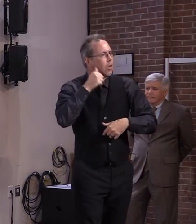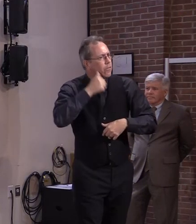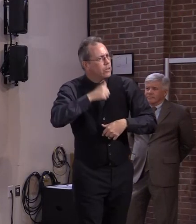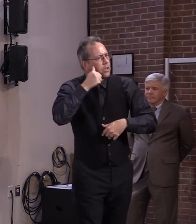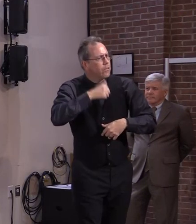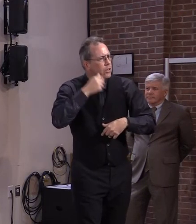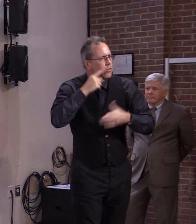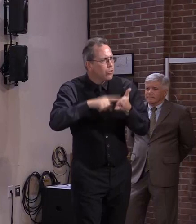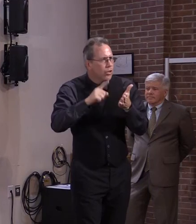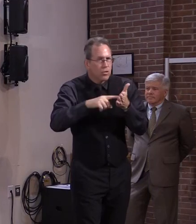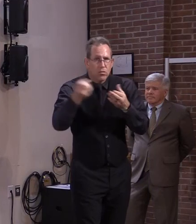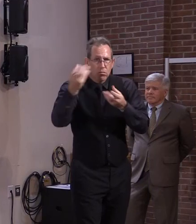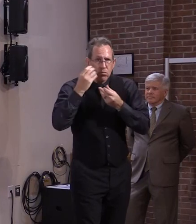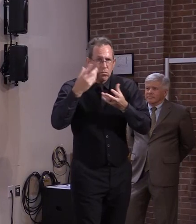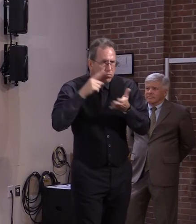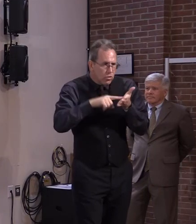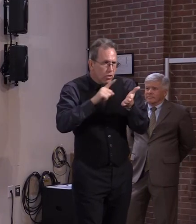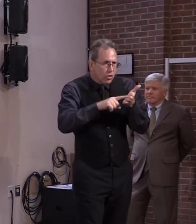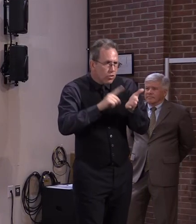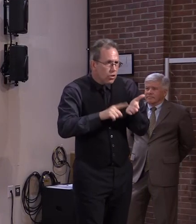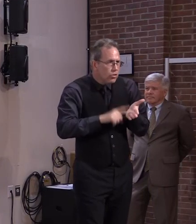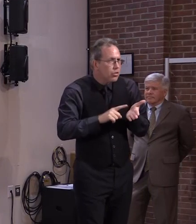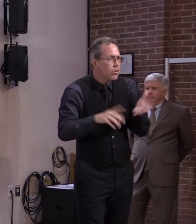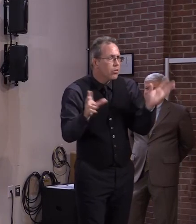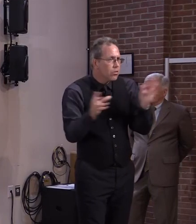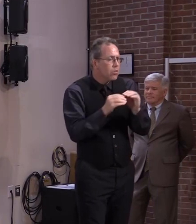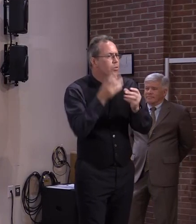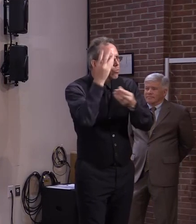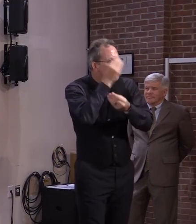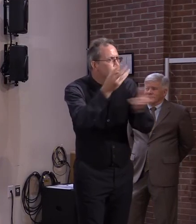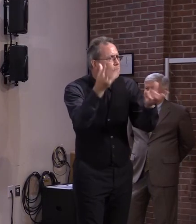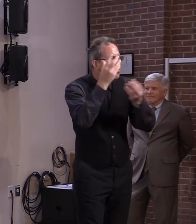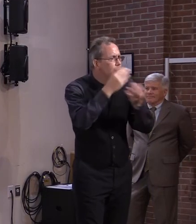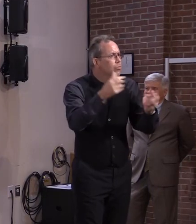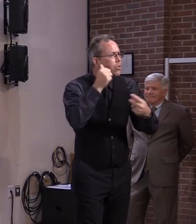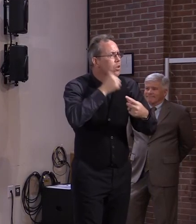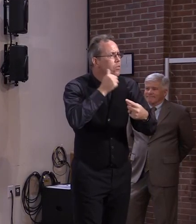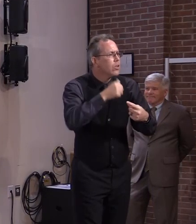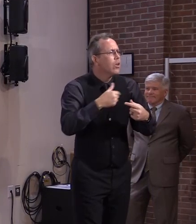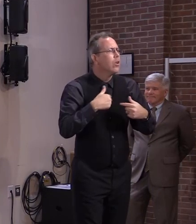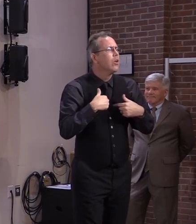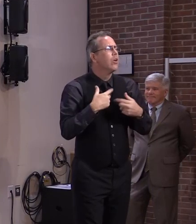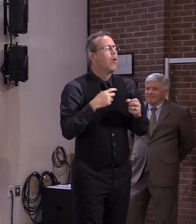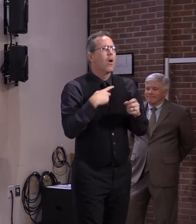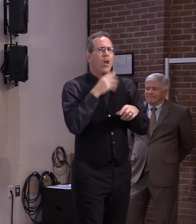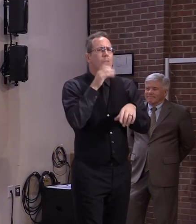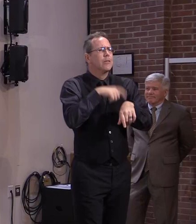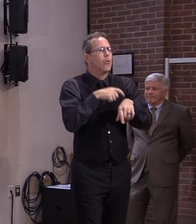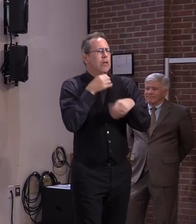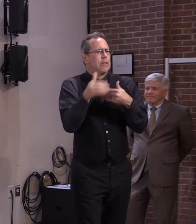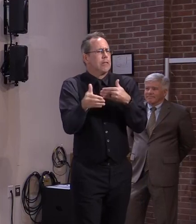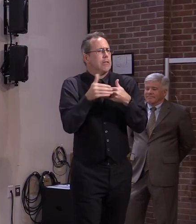can, but you certainly want to build in a little time to make sure that there's quality control and what we're providing is accurate.